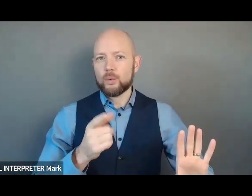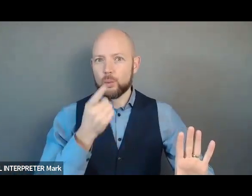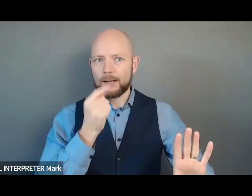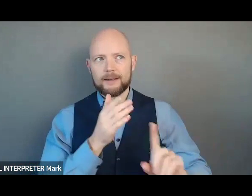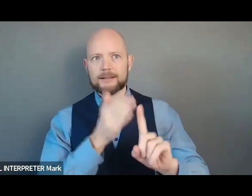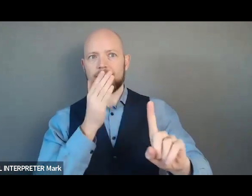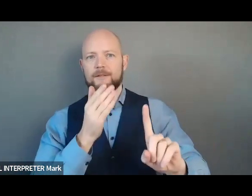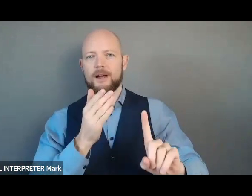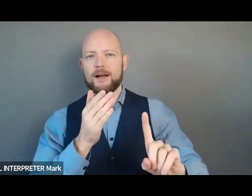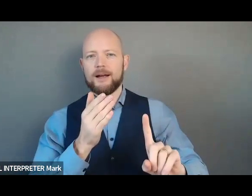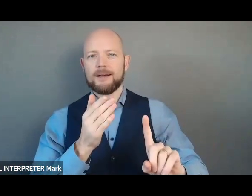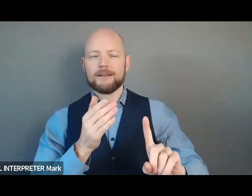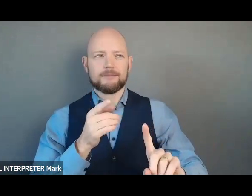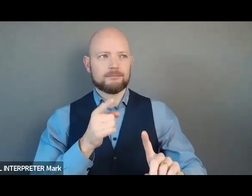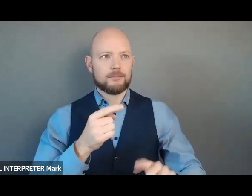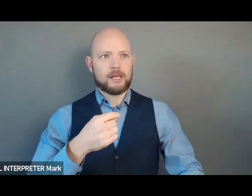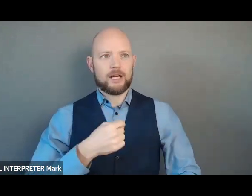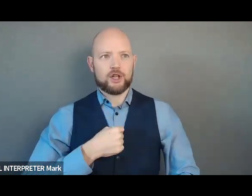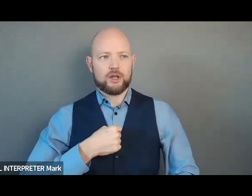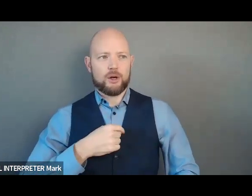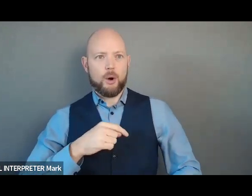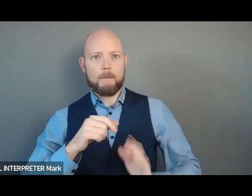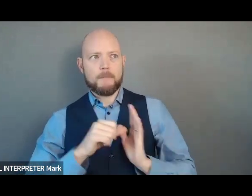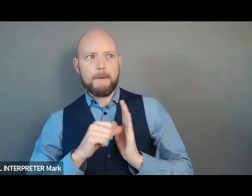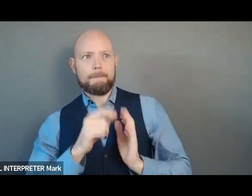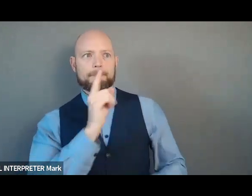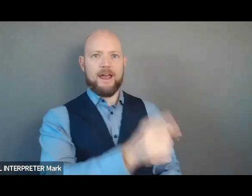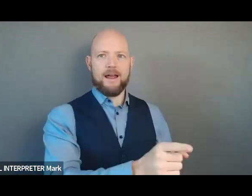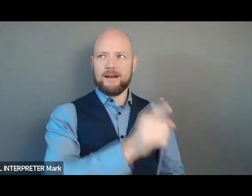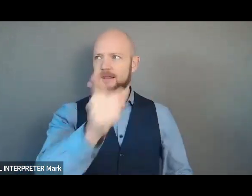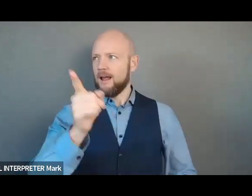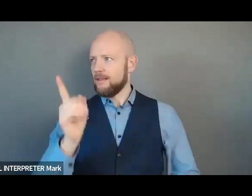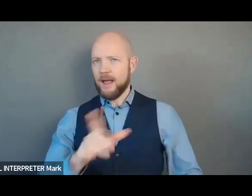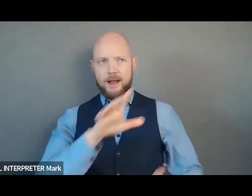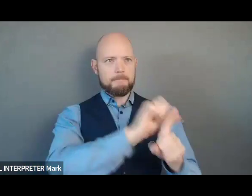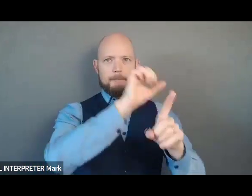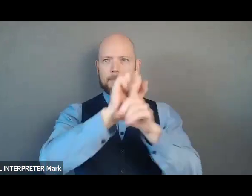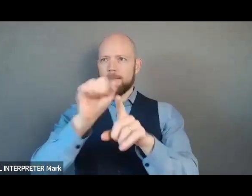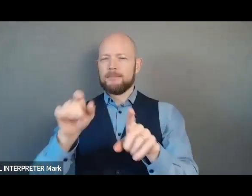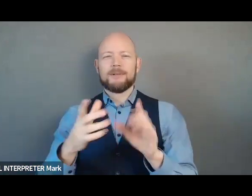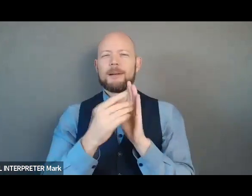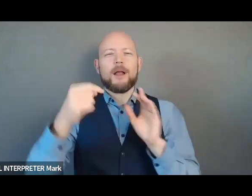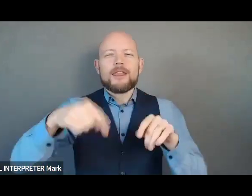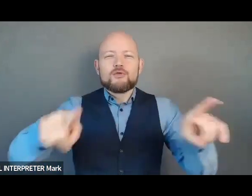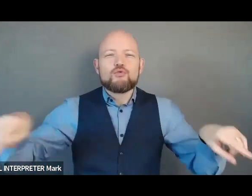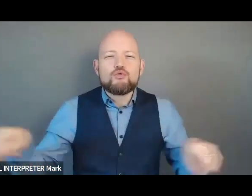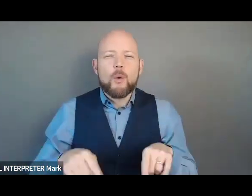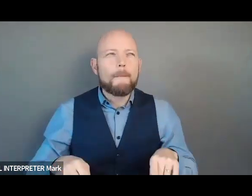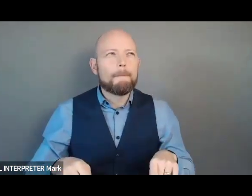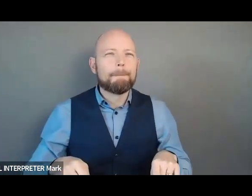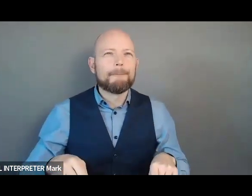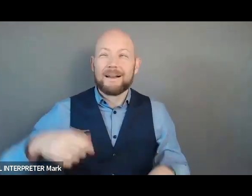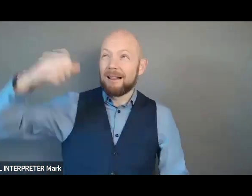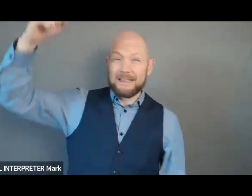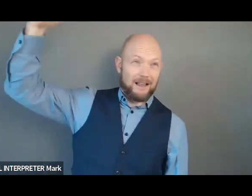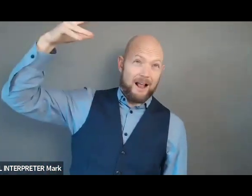So if I was doing a sensory map of this room, for example, I might note that the lights are quite bright and glaring,